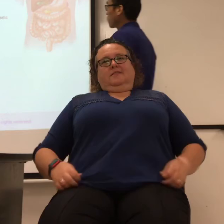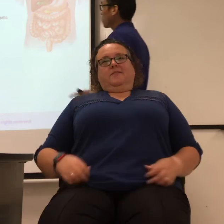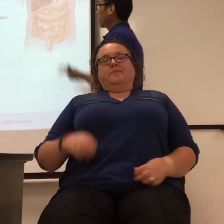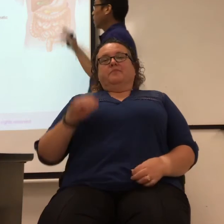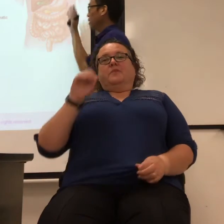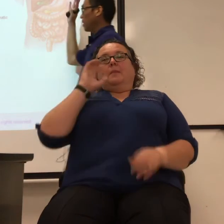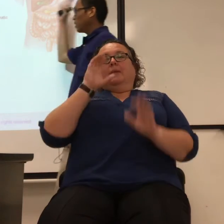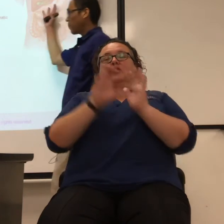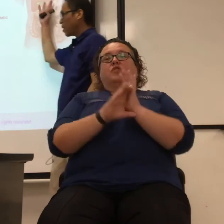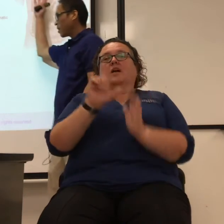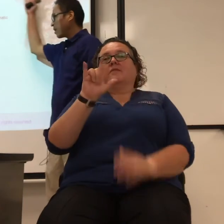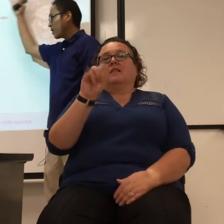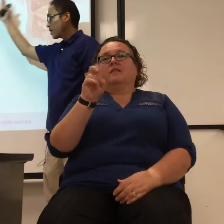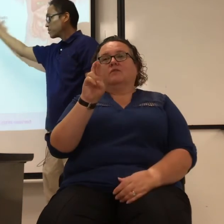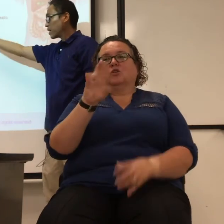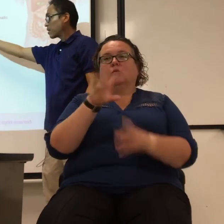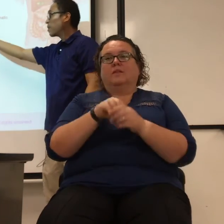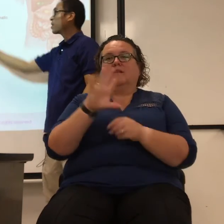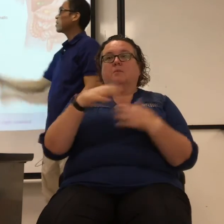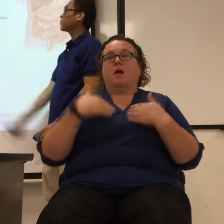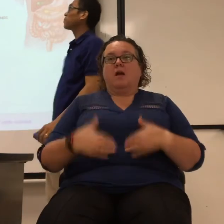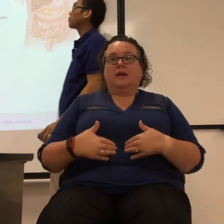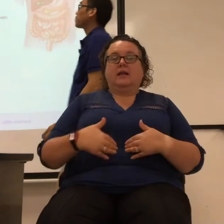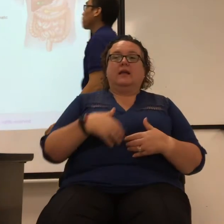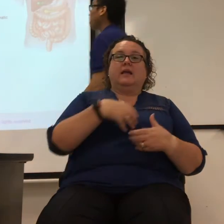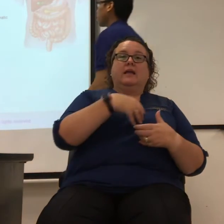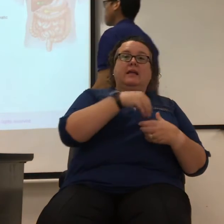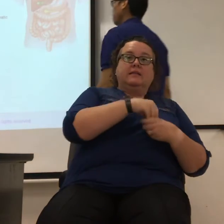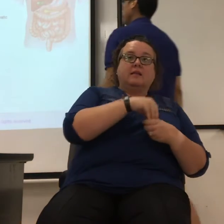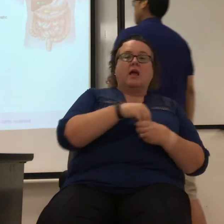picture of the liver in the body, outside of the body.